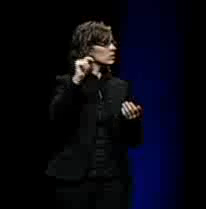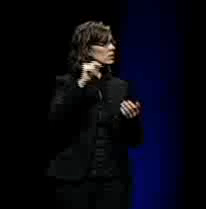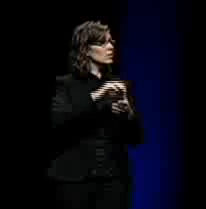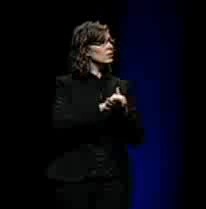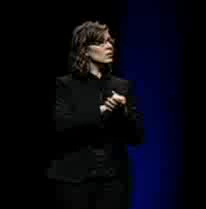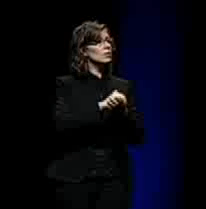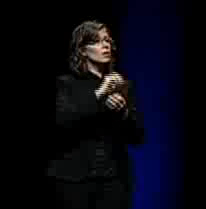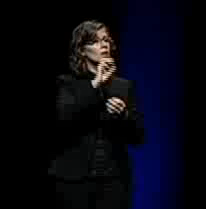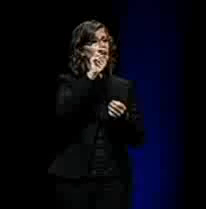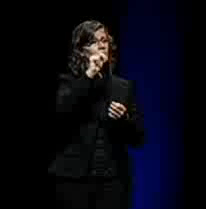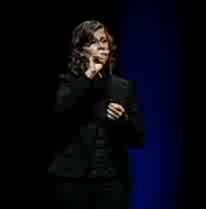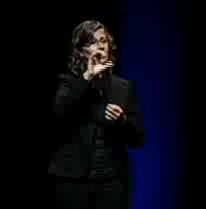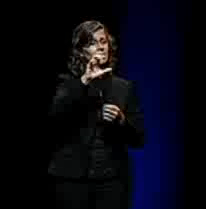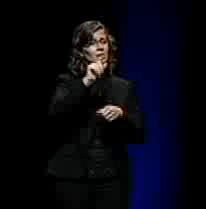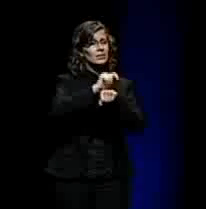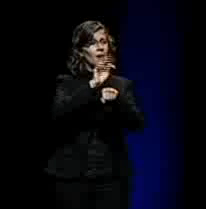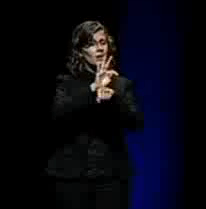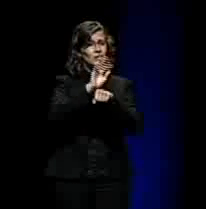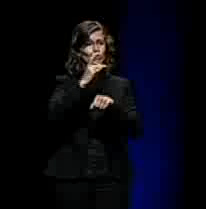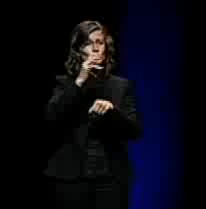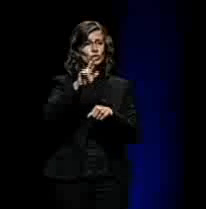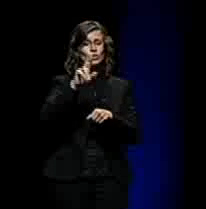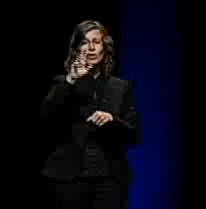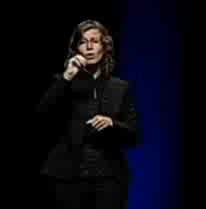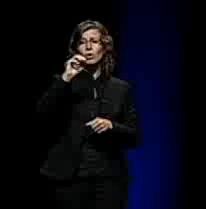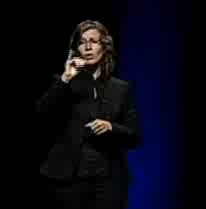the NIC Task Force Chair Michael Canali,